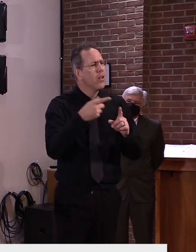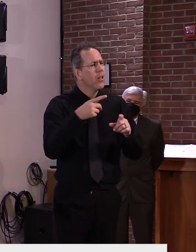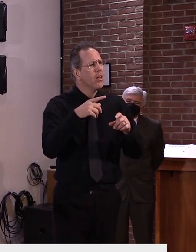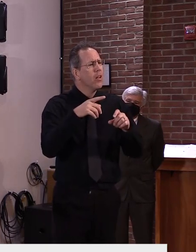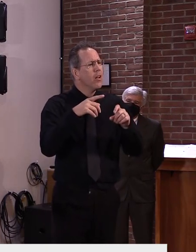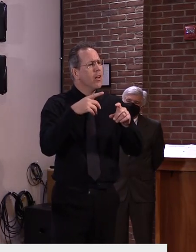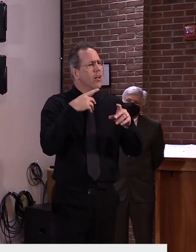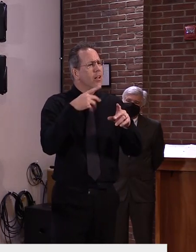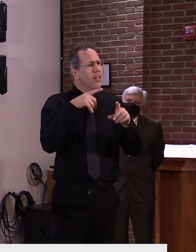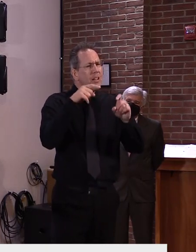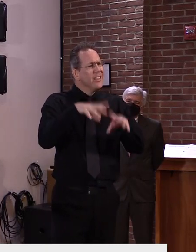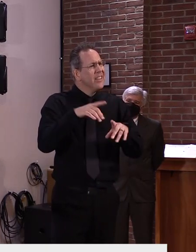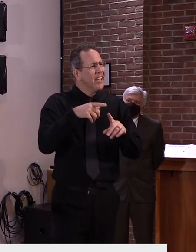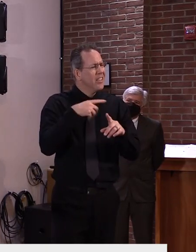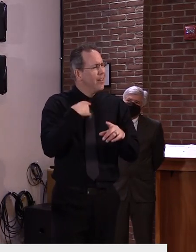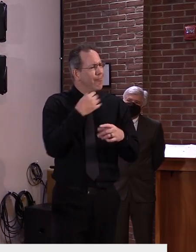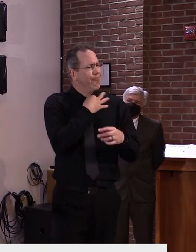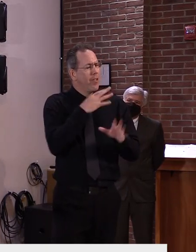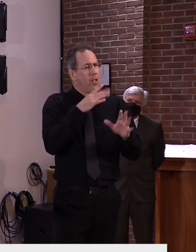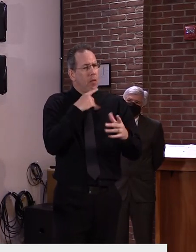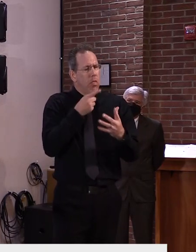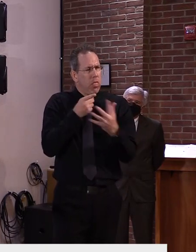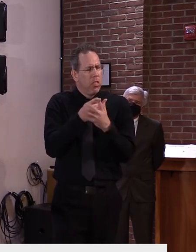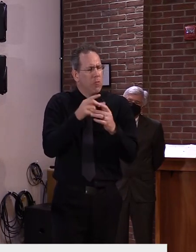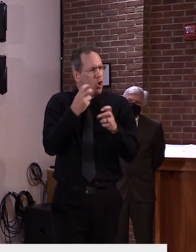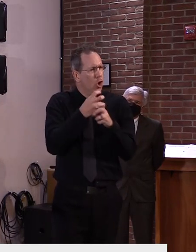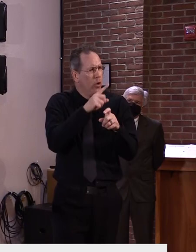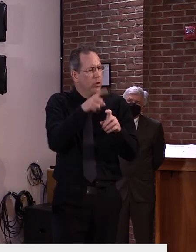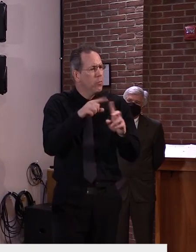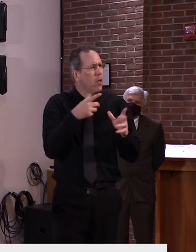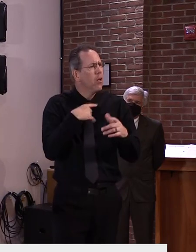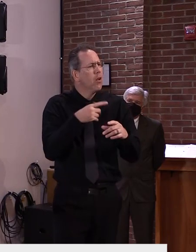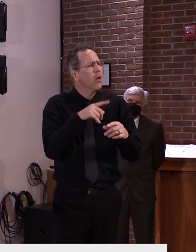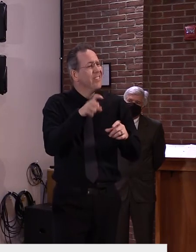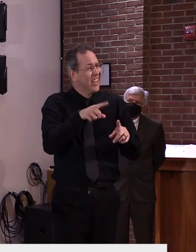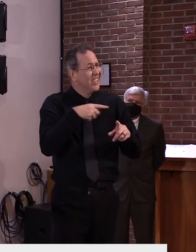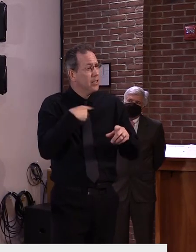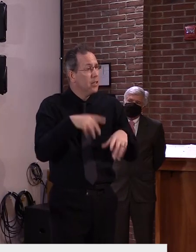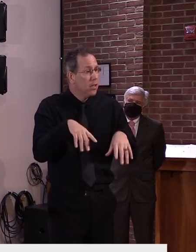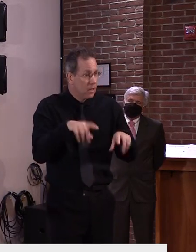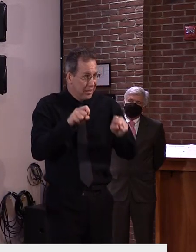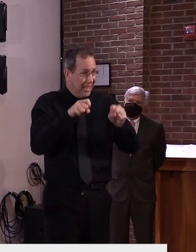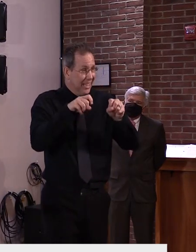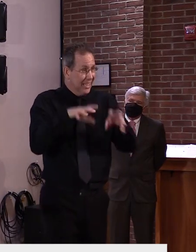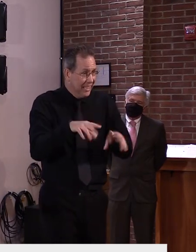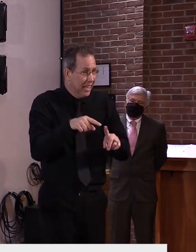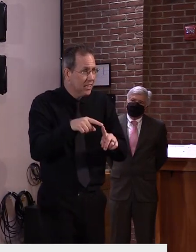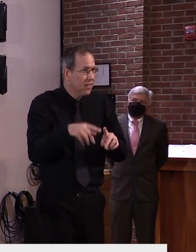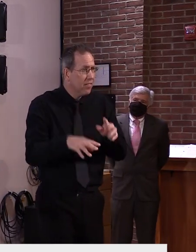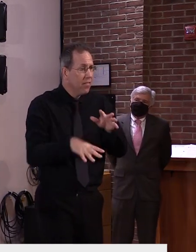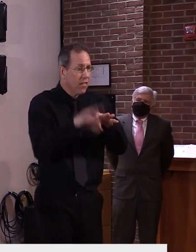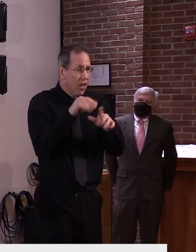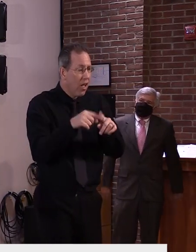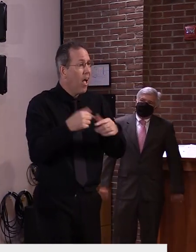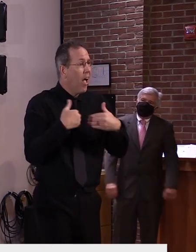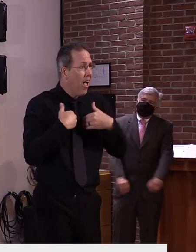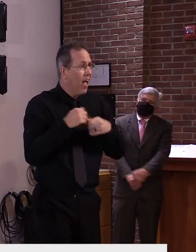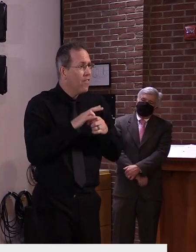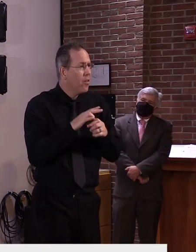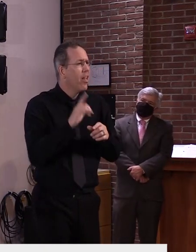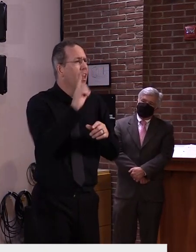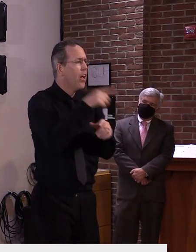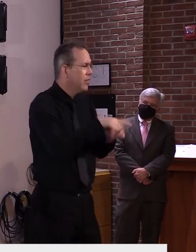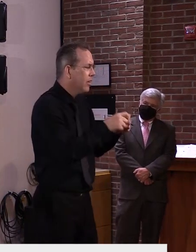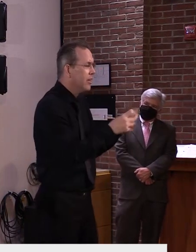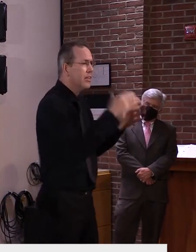is there any indication as to why that would be the case? Right. So this gets down to what are the many theories